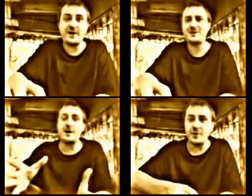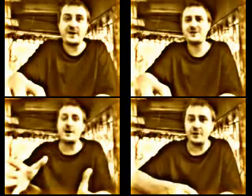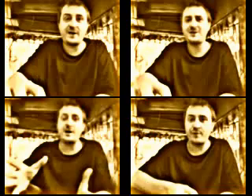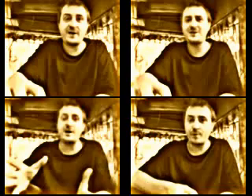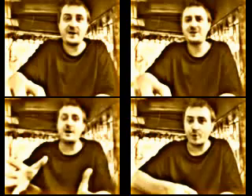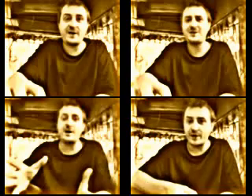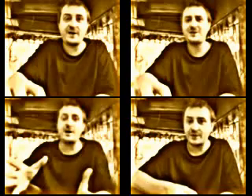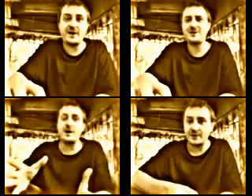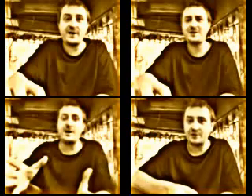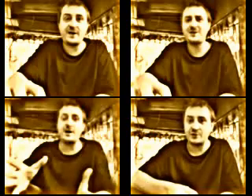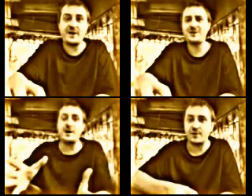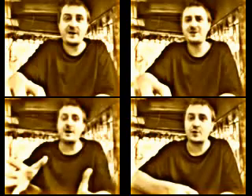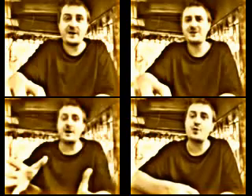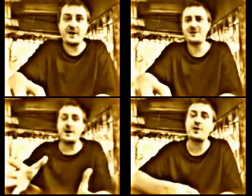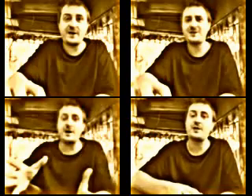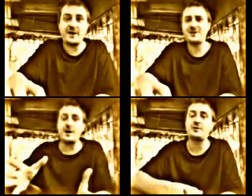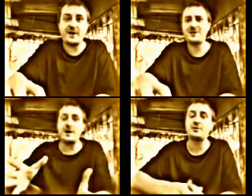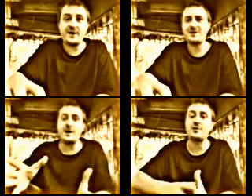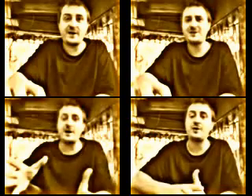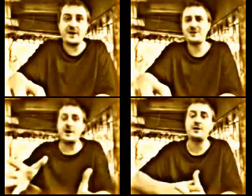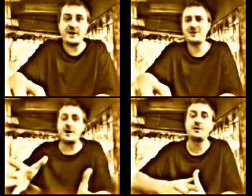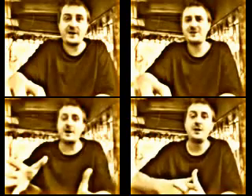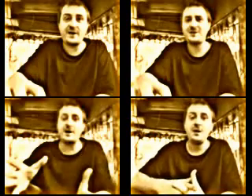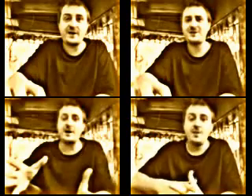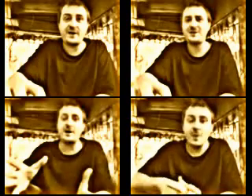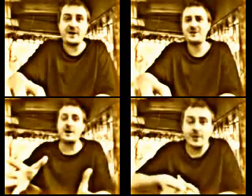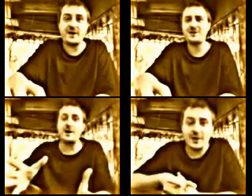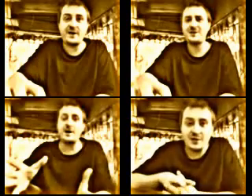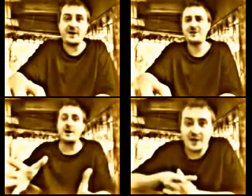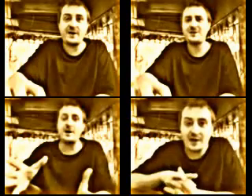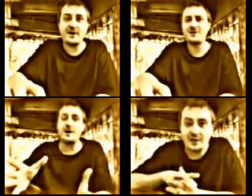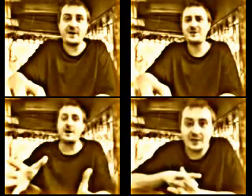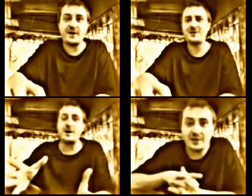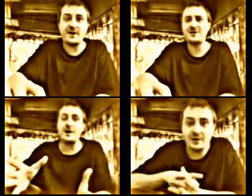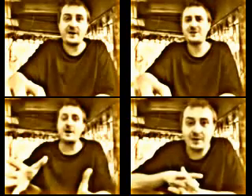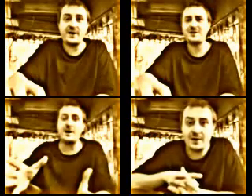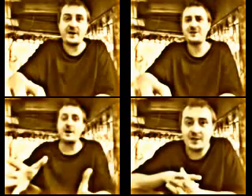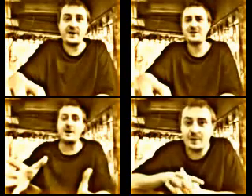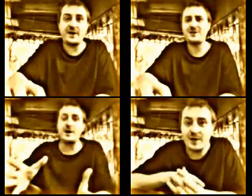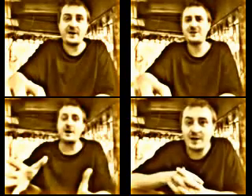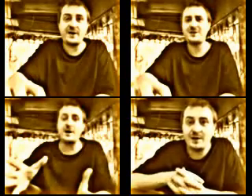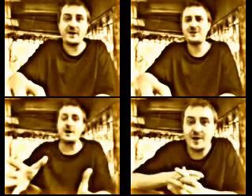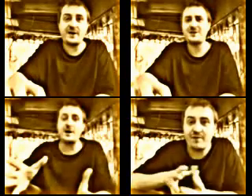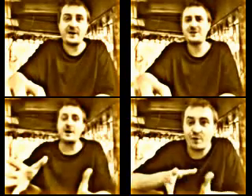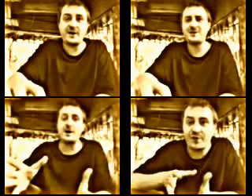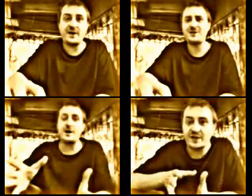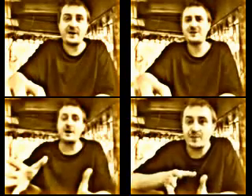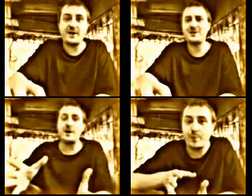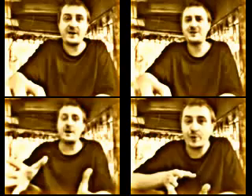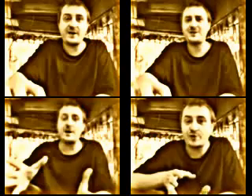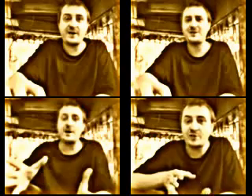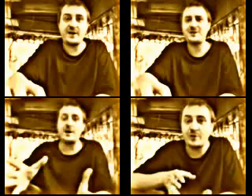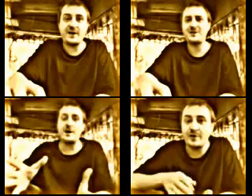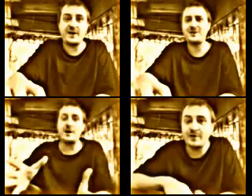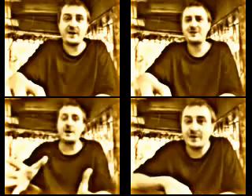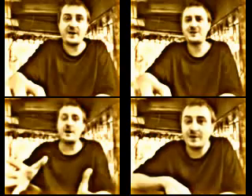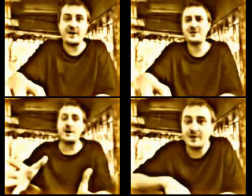$1 million for breast and cervical cancer screenings. Public education, they spend about $4,000 per student in